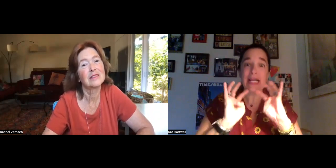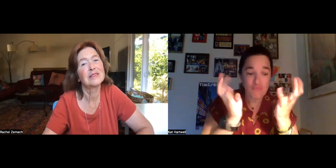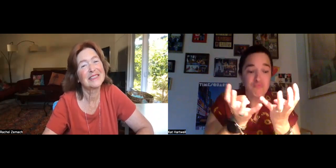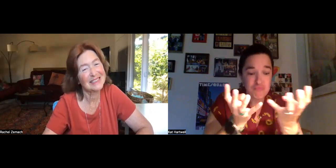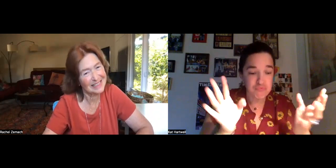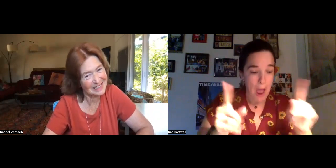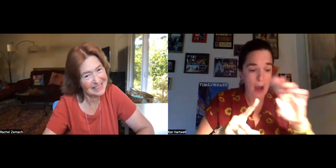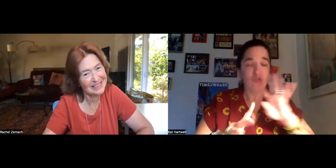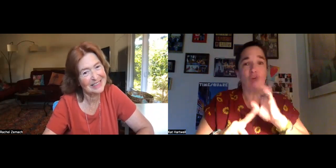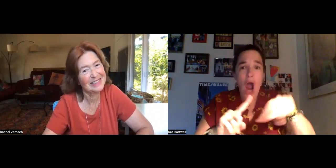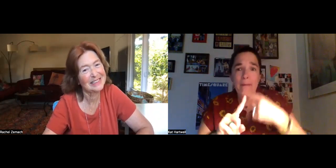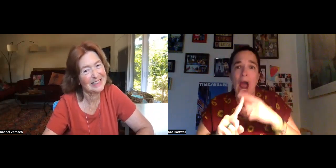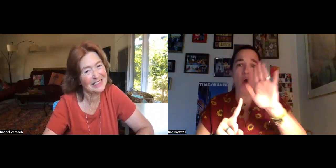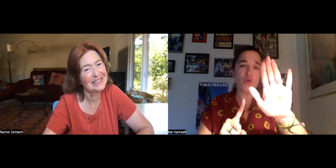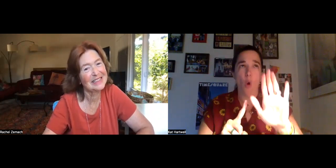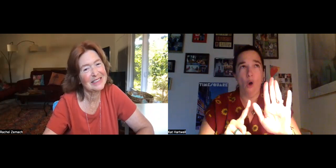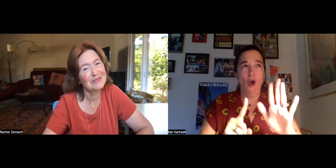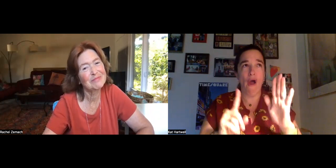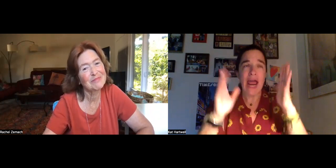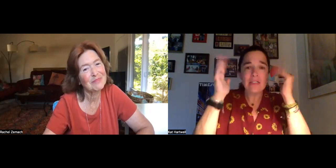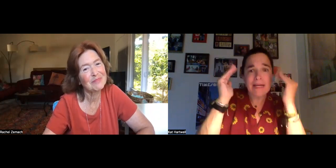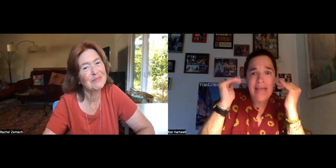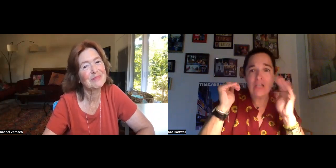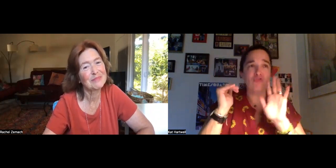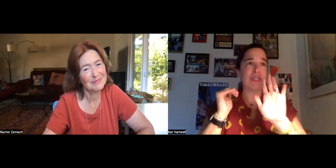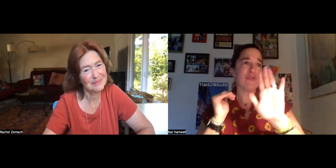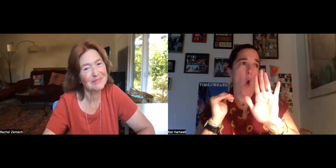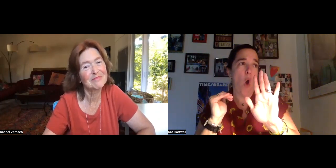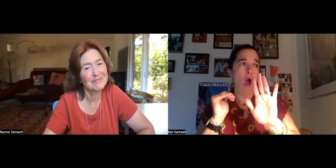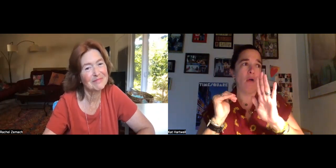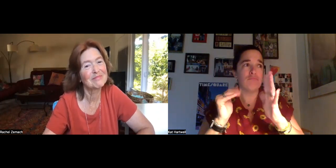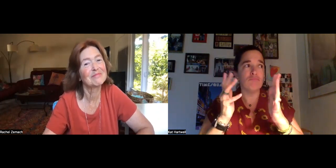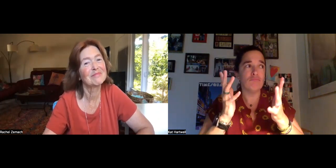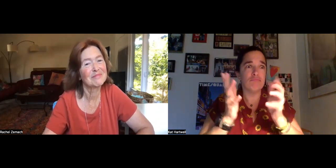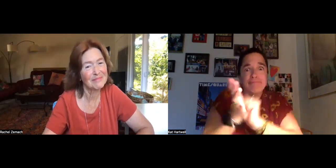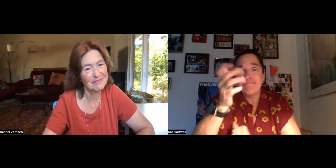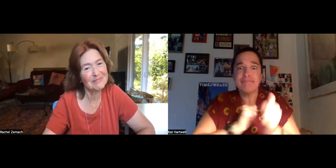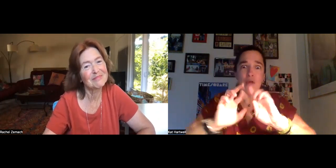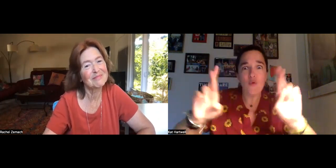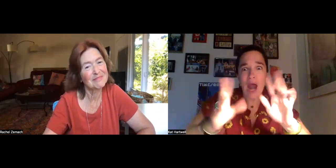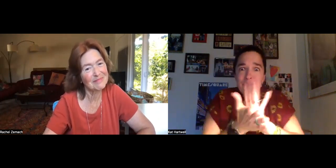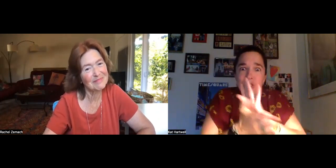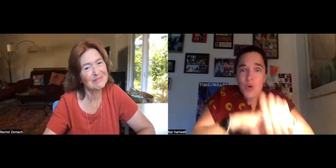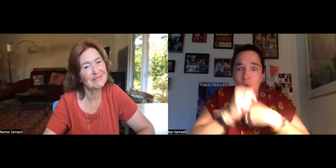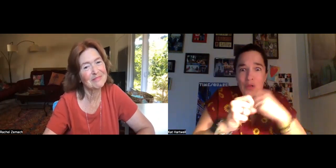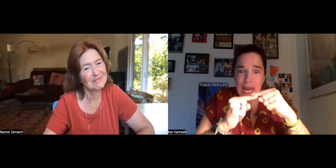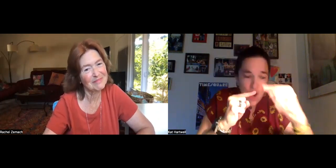9 aid. Talk about your expectation, your ready for the school